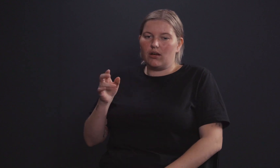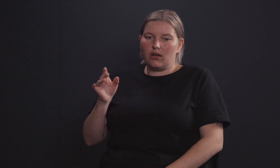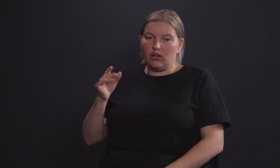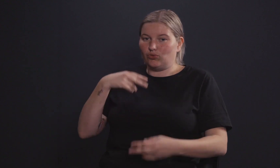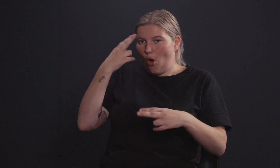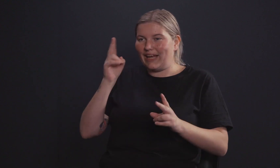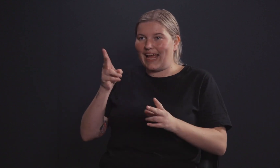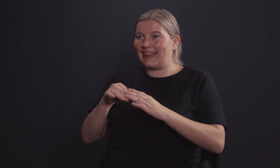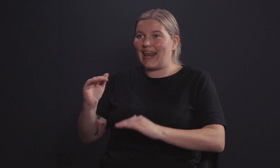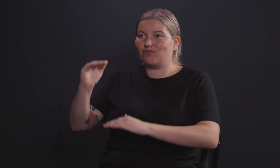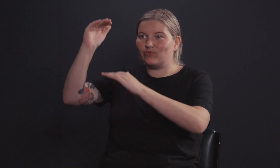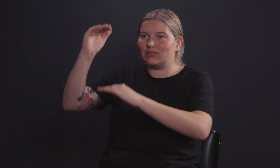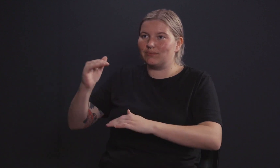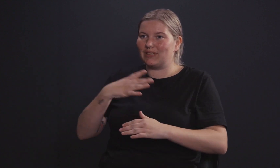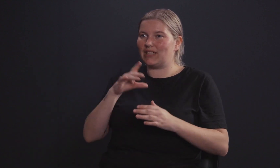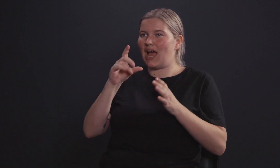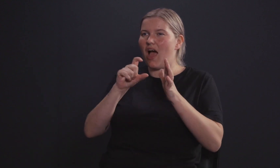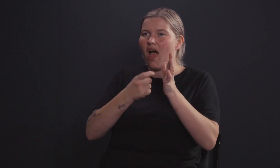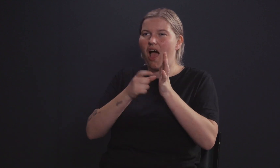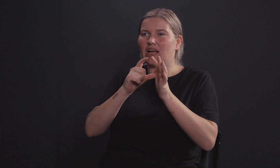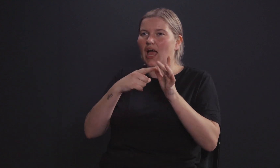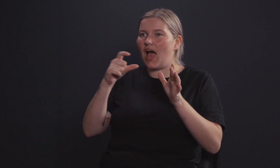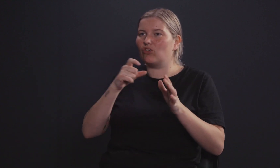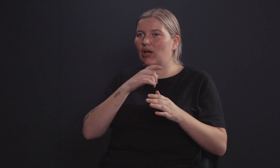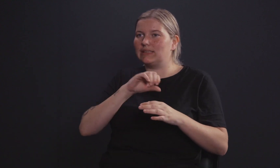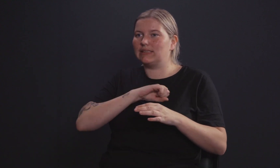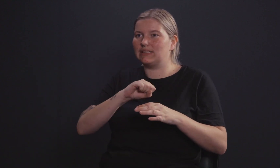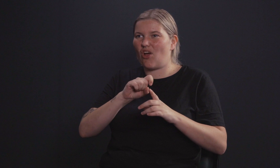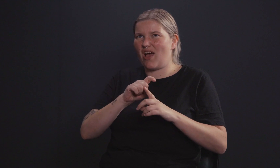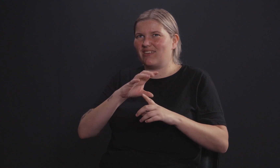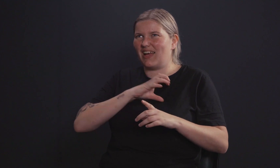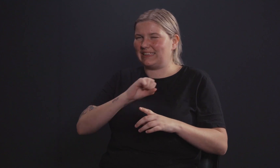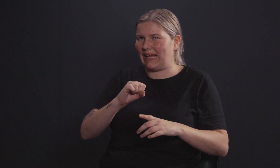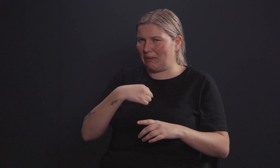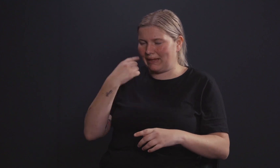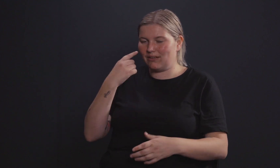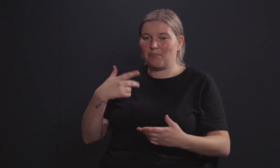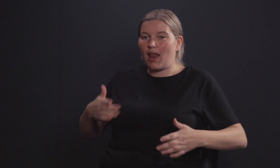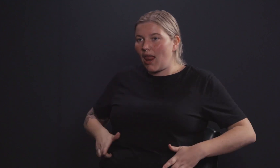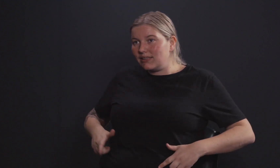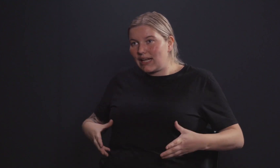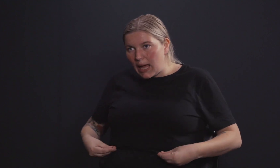theatre, I died again. I'd gone into cardiac arrest, had a heart attack, and my lungs had